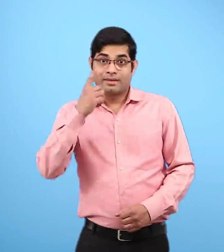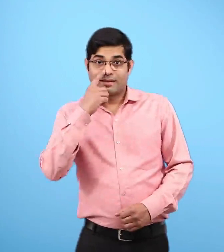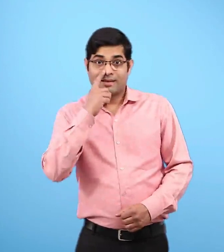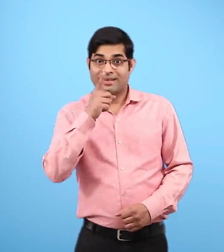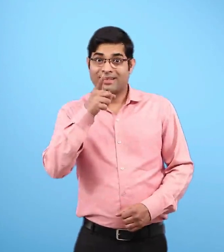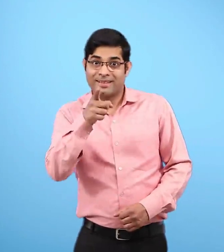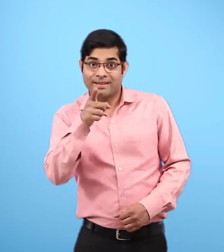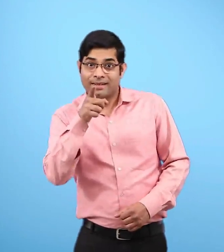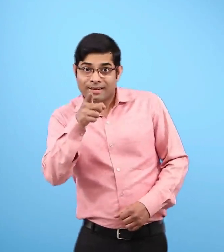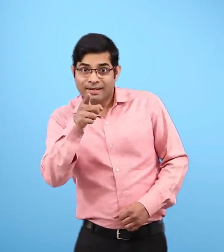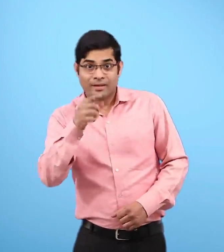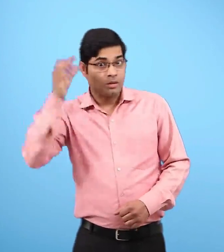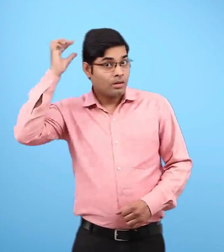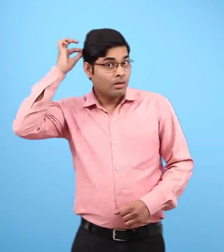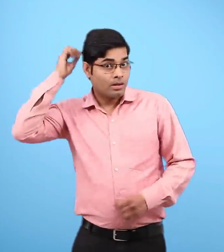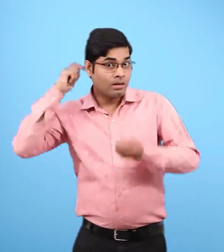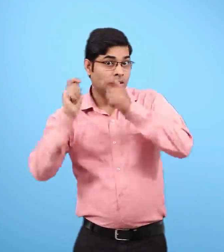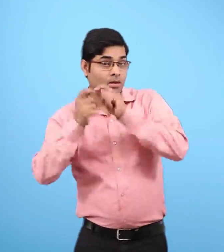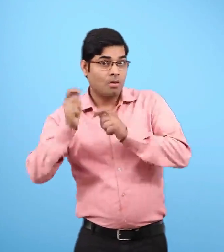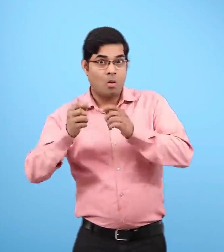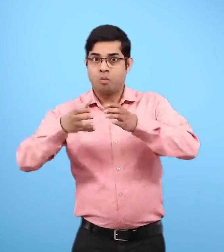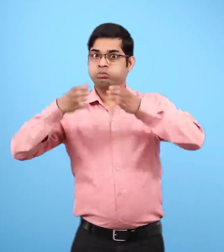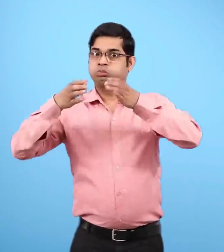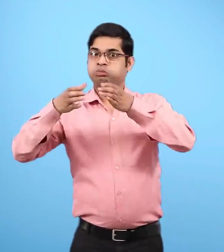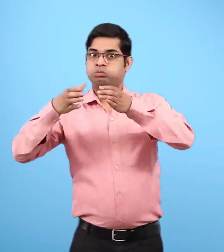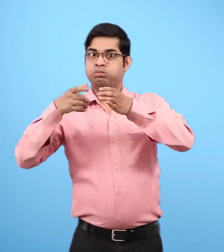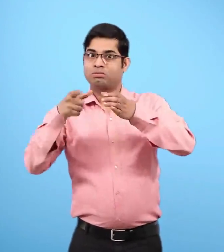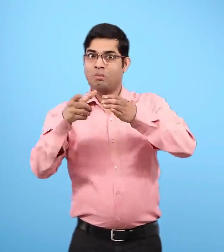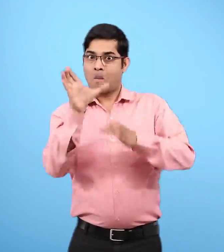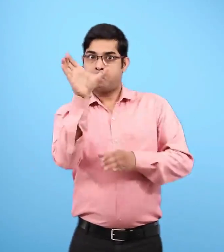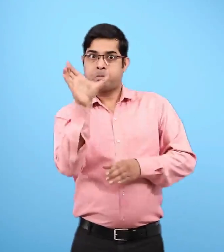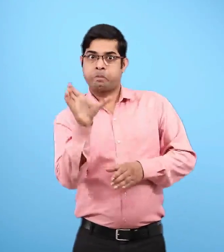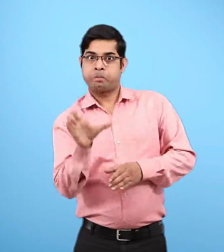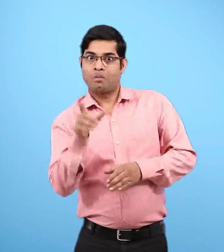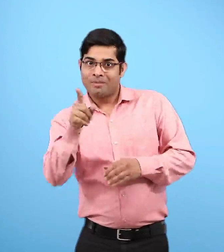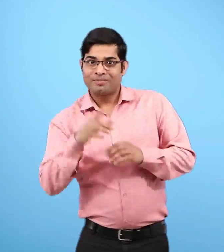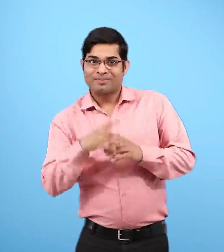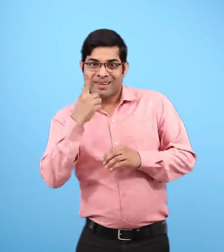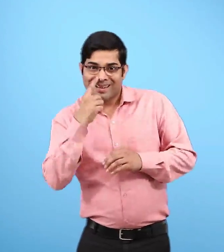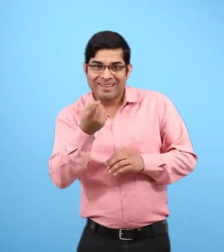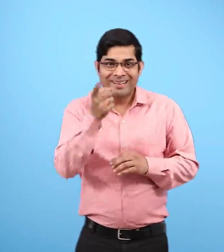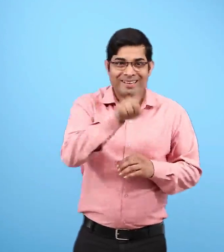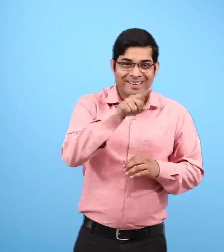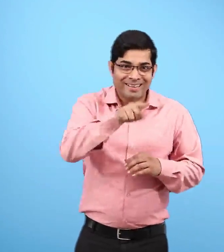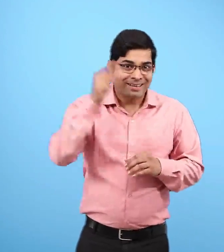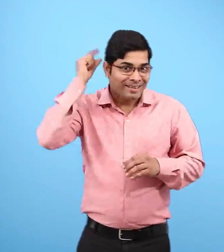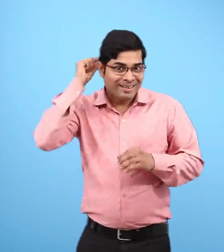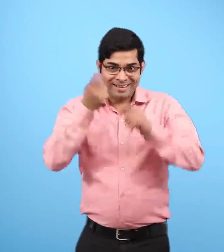Braid of girl 2 has more hair and hence it is thicker